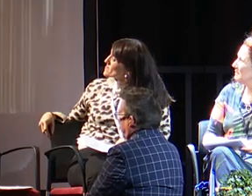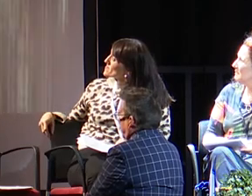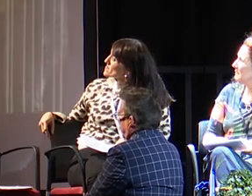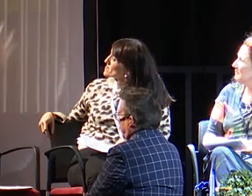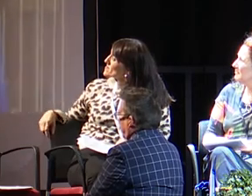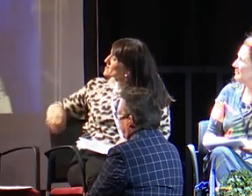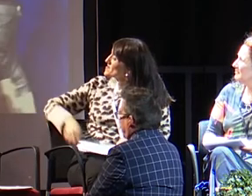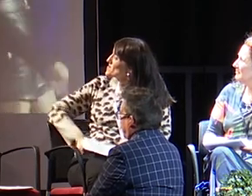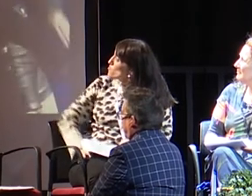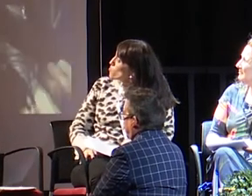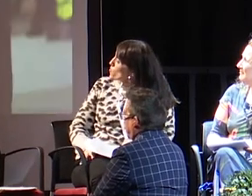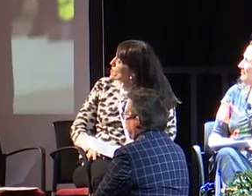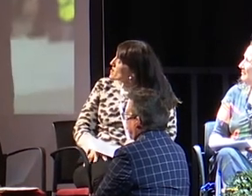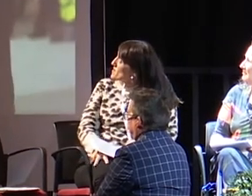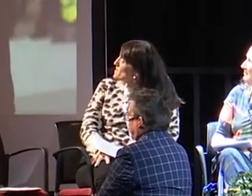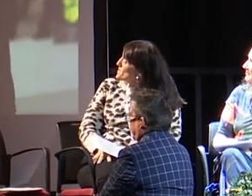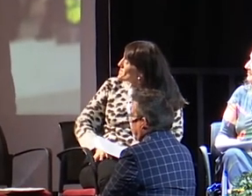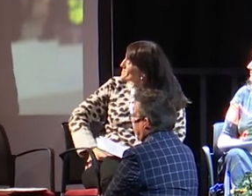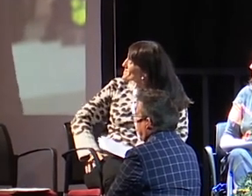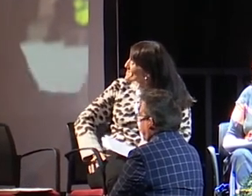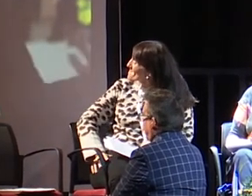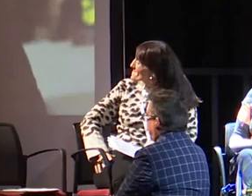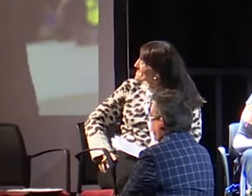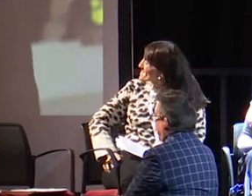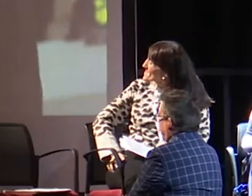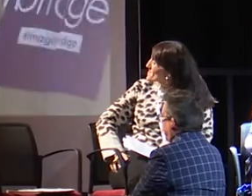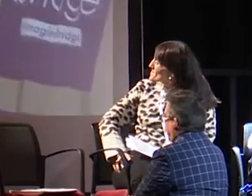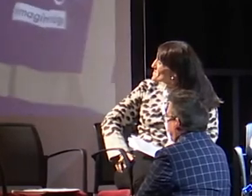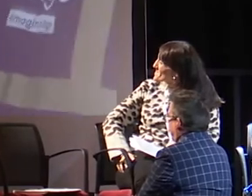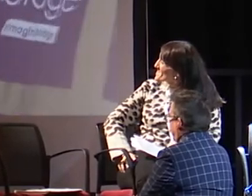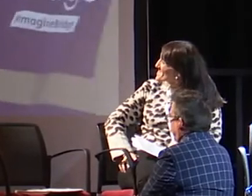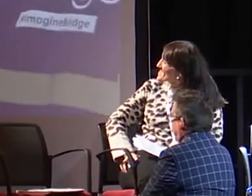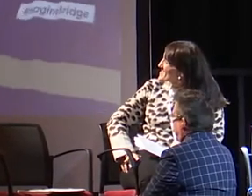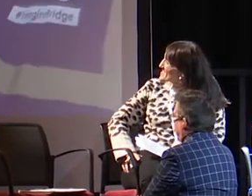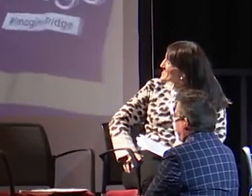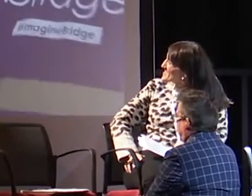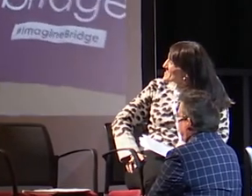I loved it, every moment I loved it, so thank you. We're all laughing together, it's great. Yeah, so thank you.